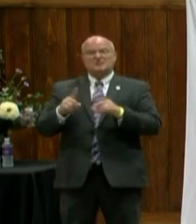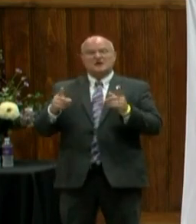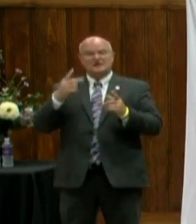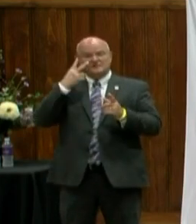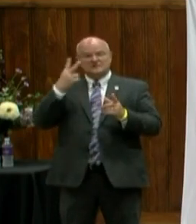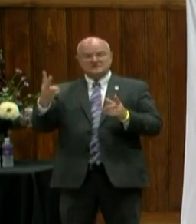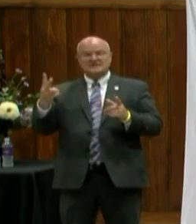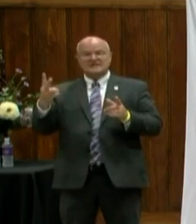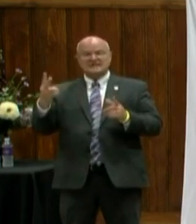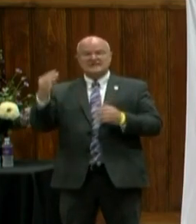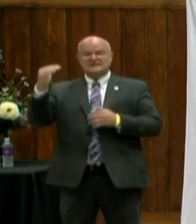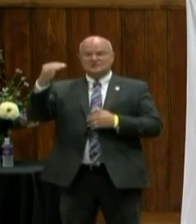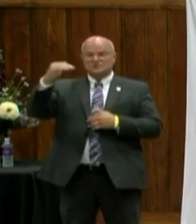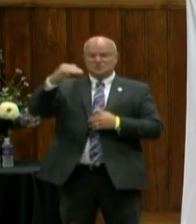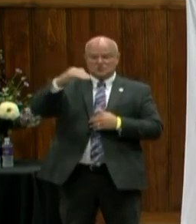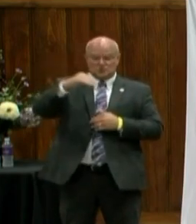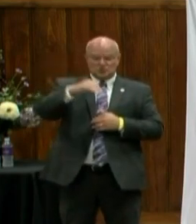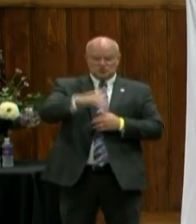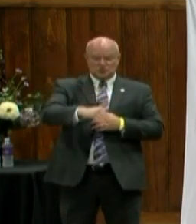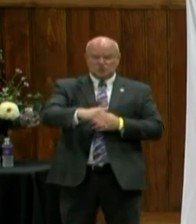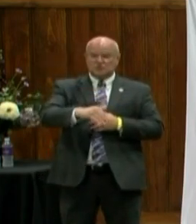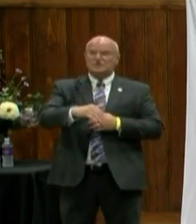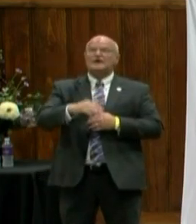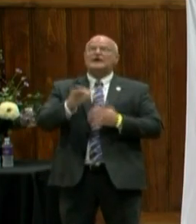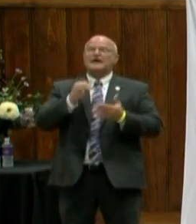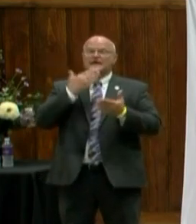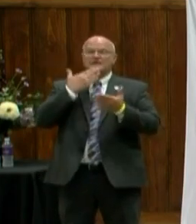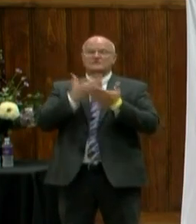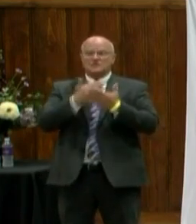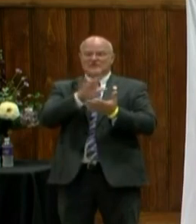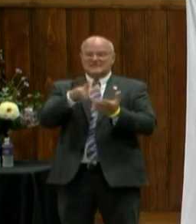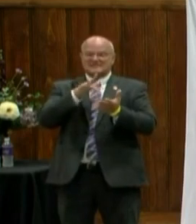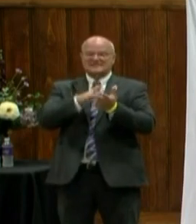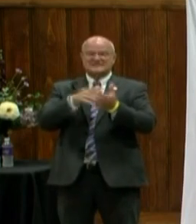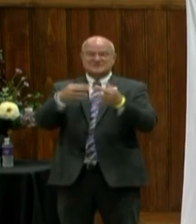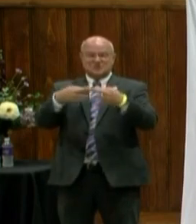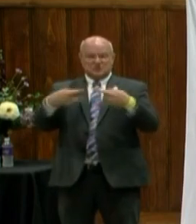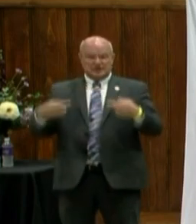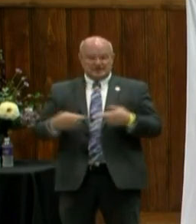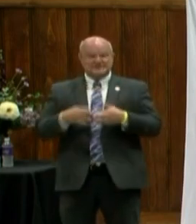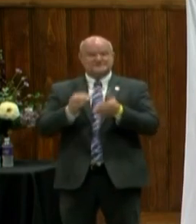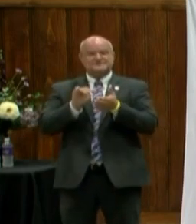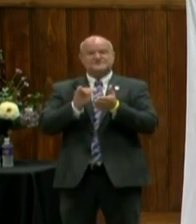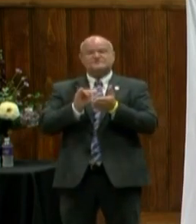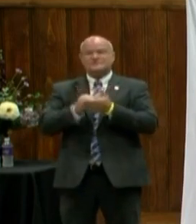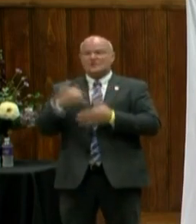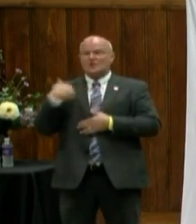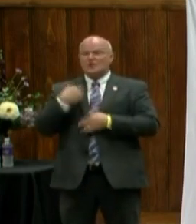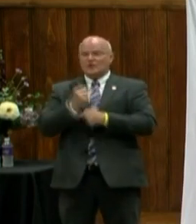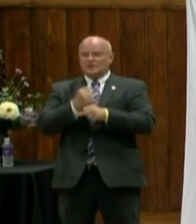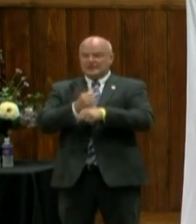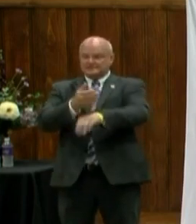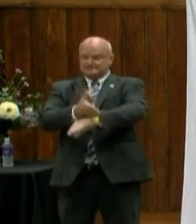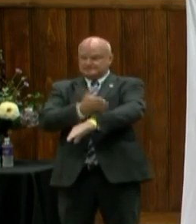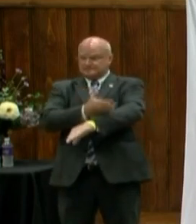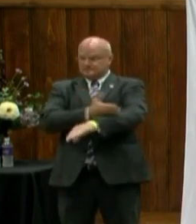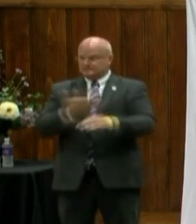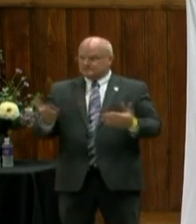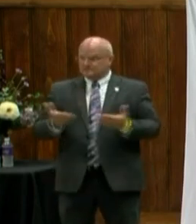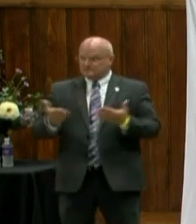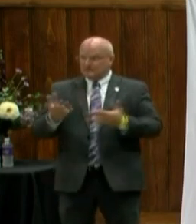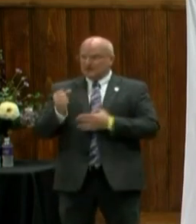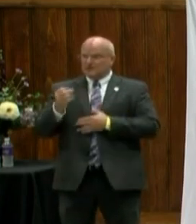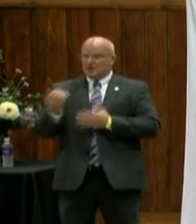you've seen the trend line go down, and that's reflective of the central region that we've made some progress here.